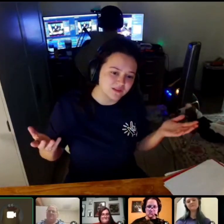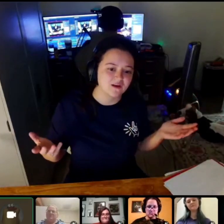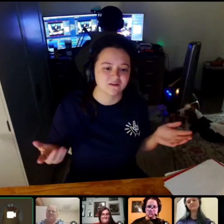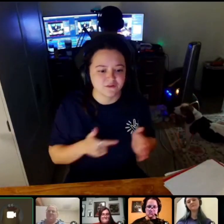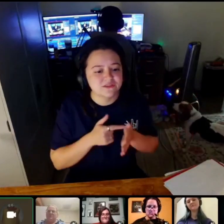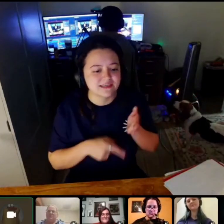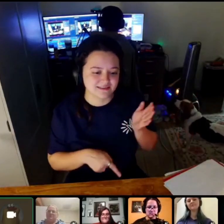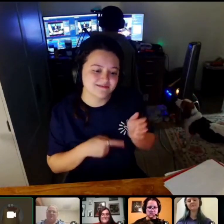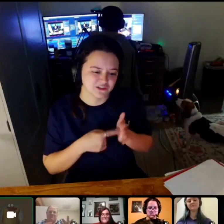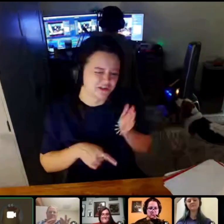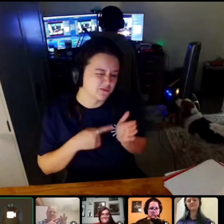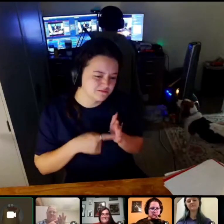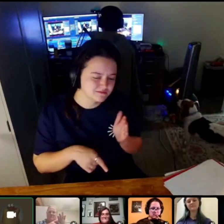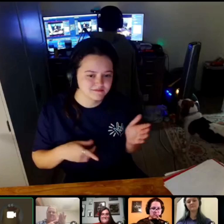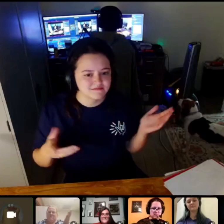and if you see it, just know.